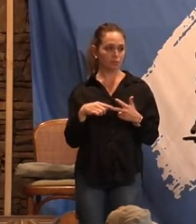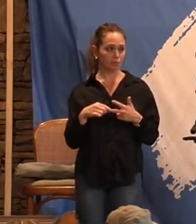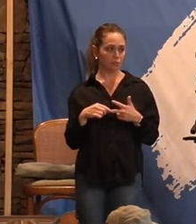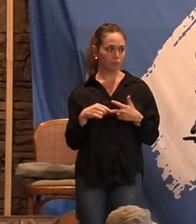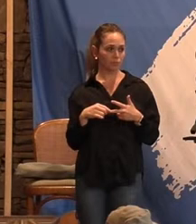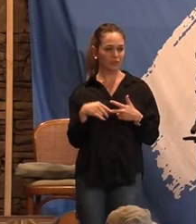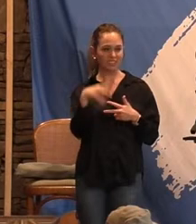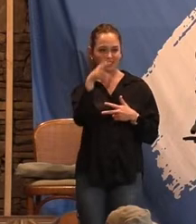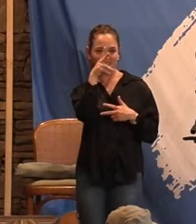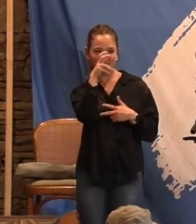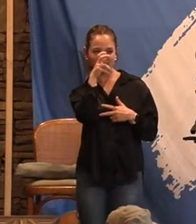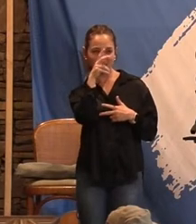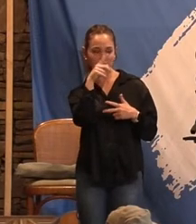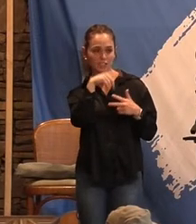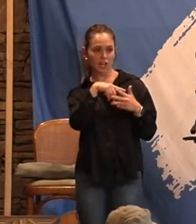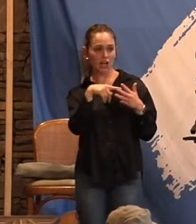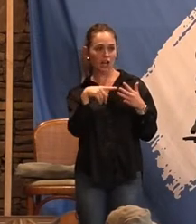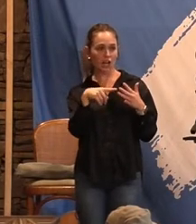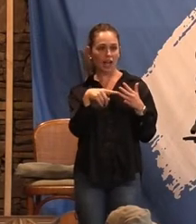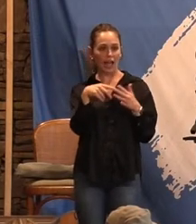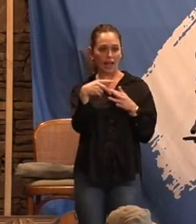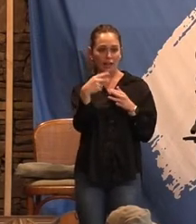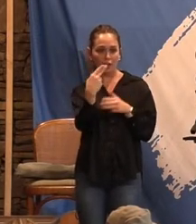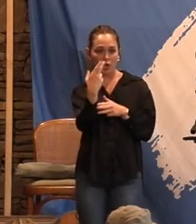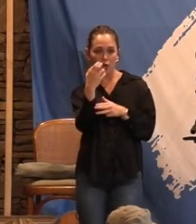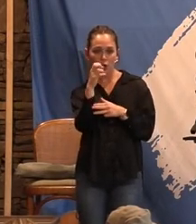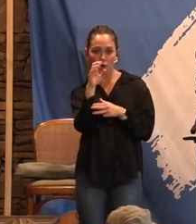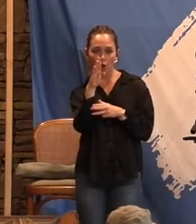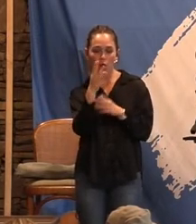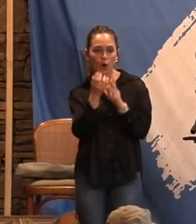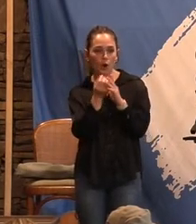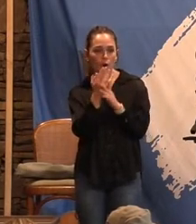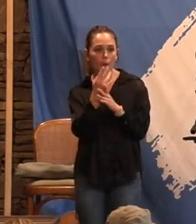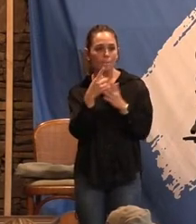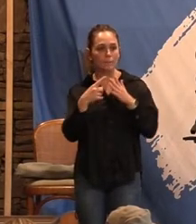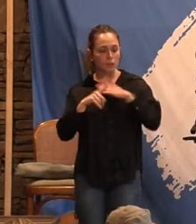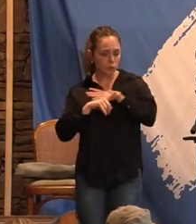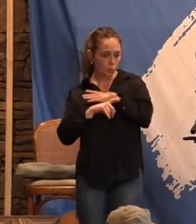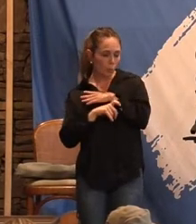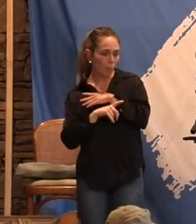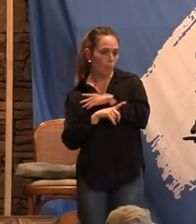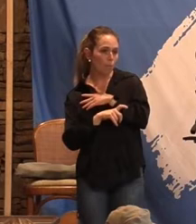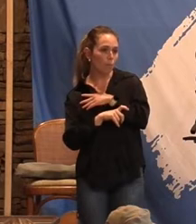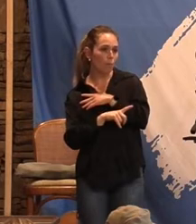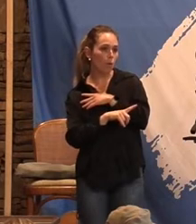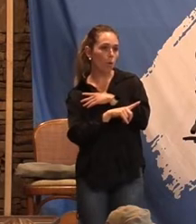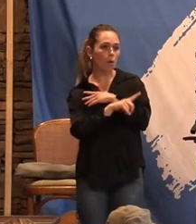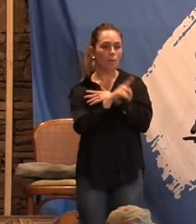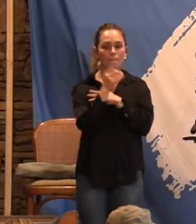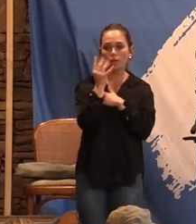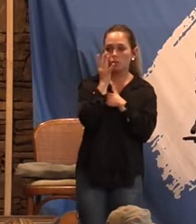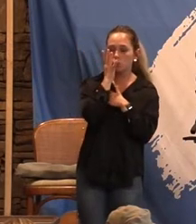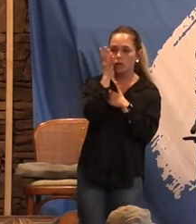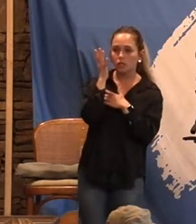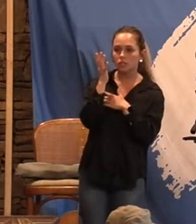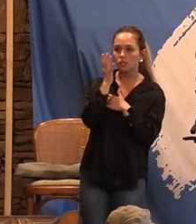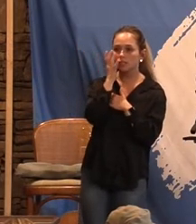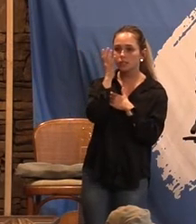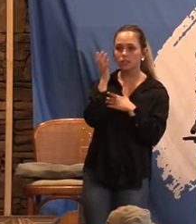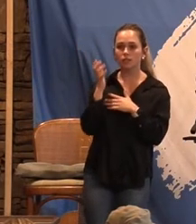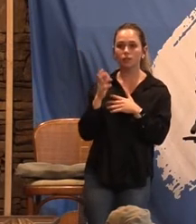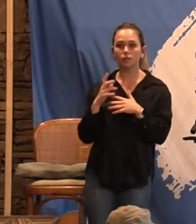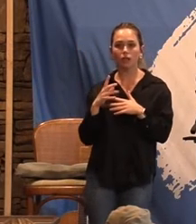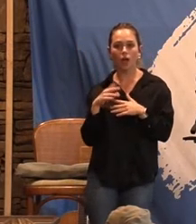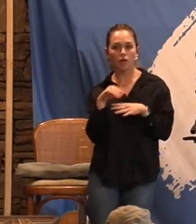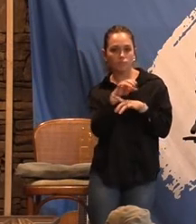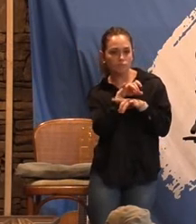the insect and the herb, the worm and the grass,